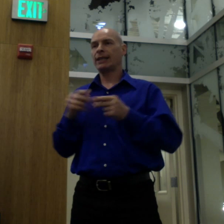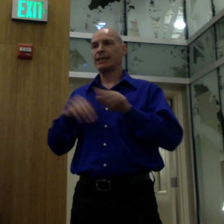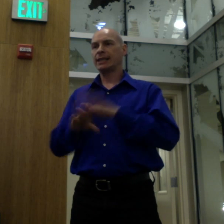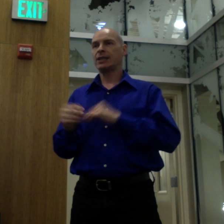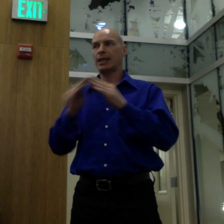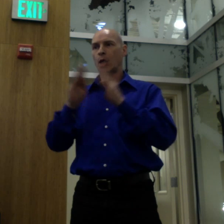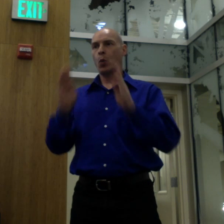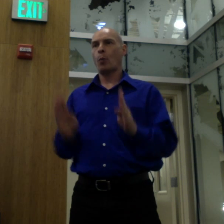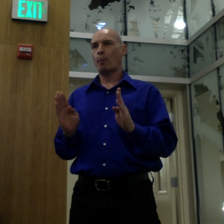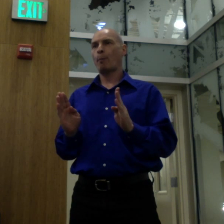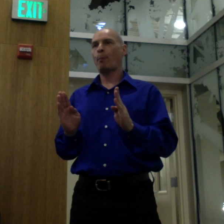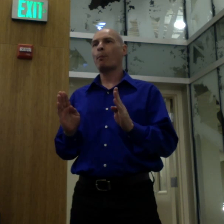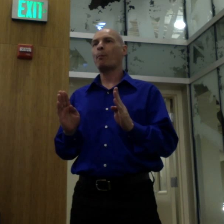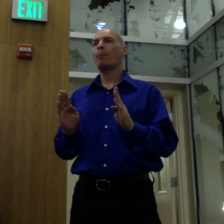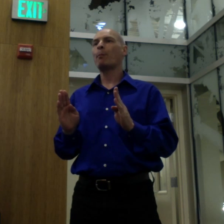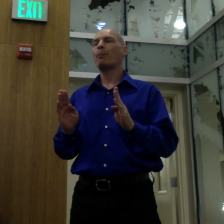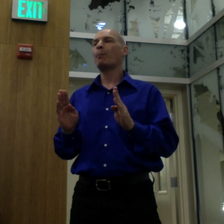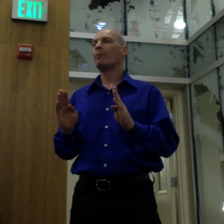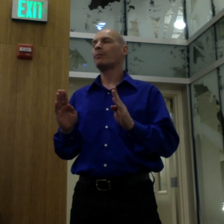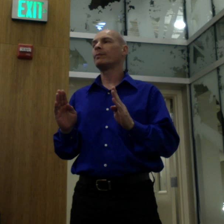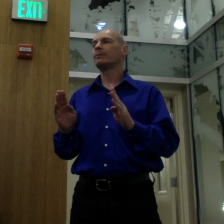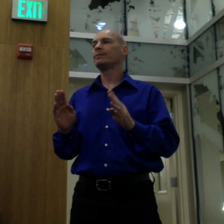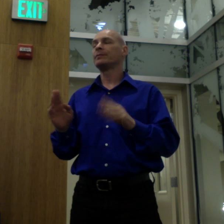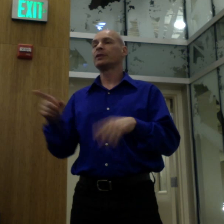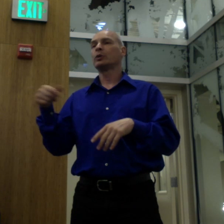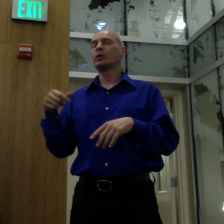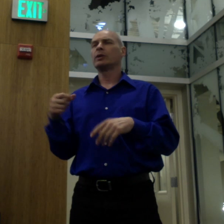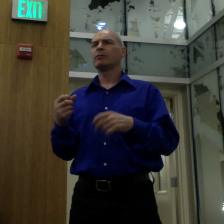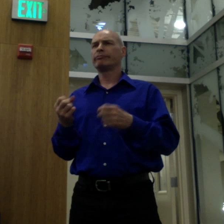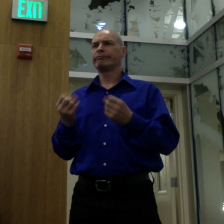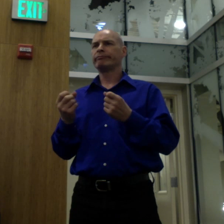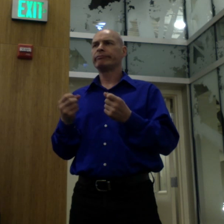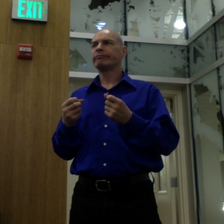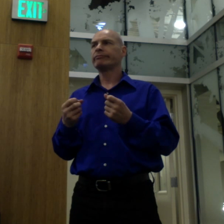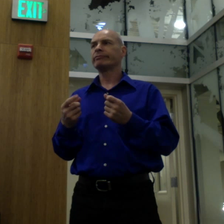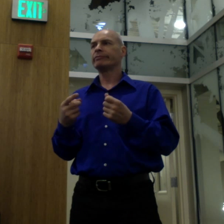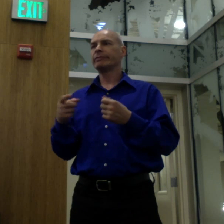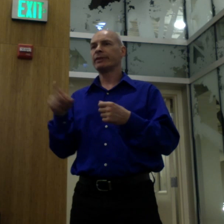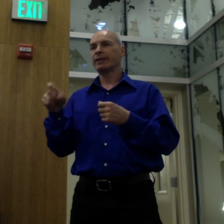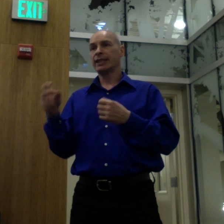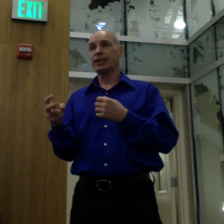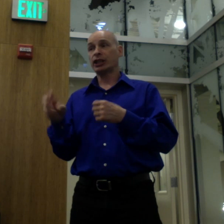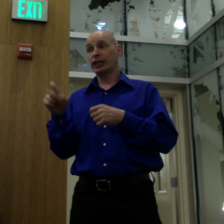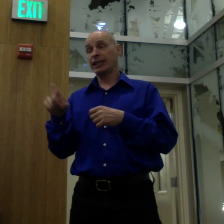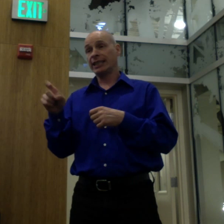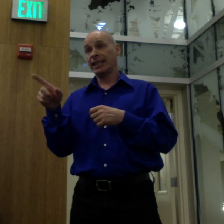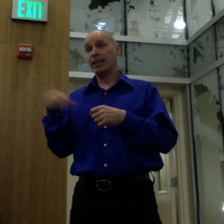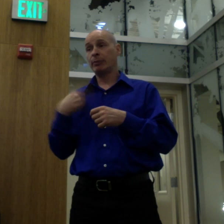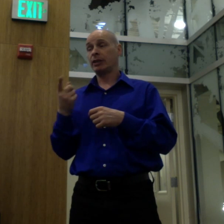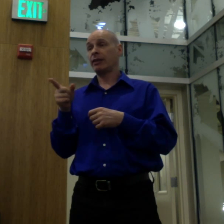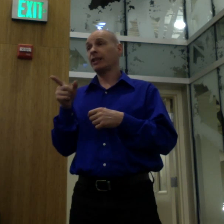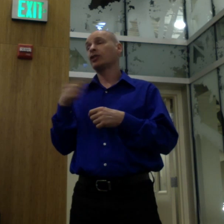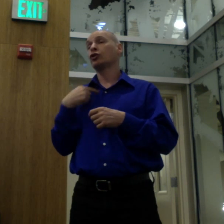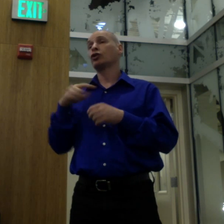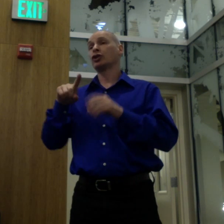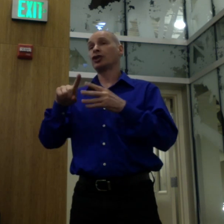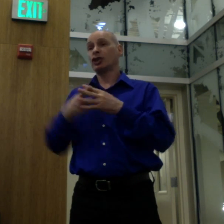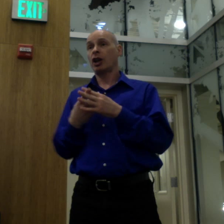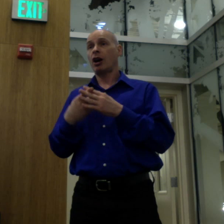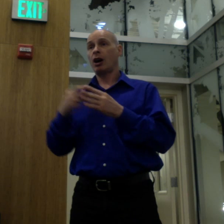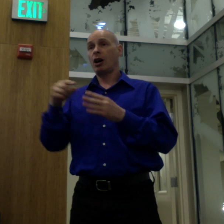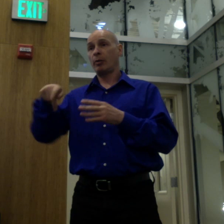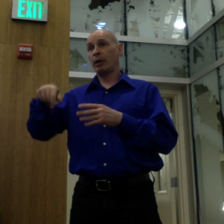pantry, I have this, which isn't everything, but it's something to get me started. And I have in